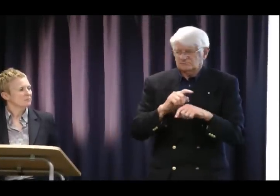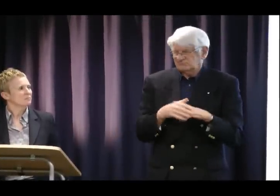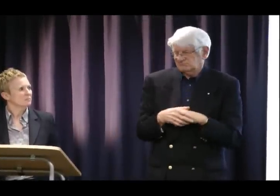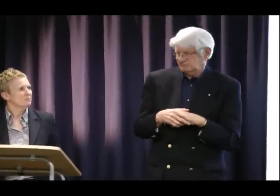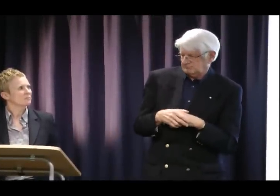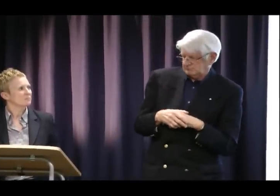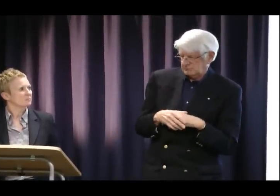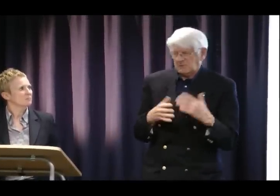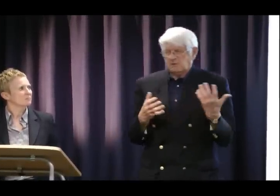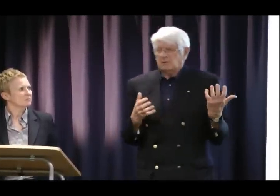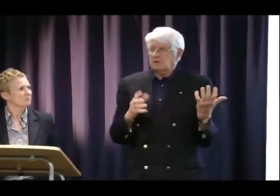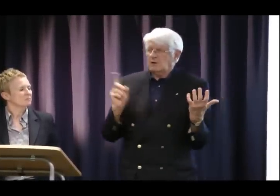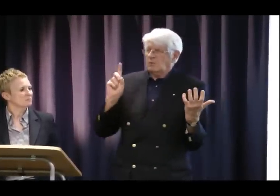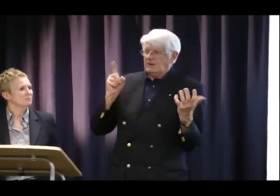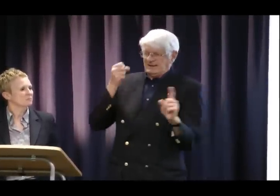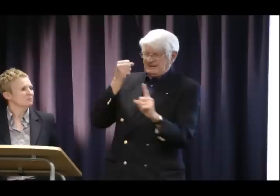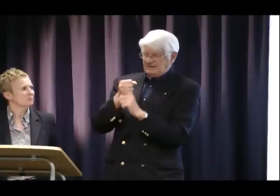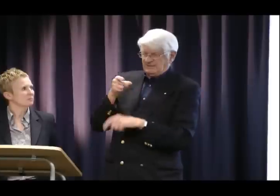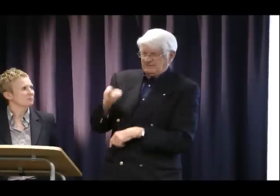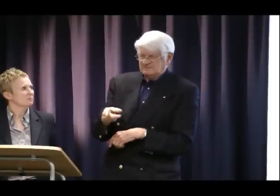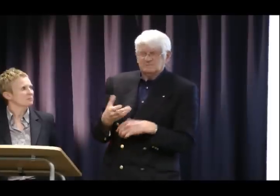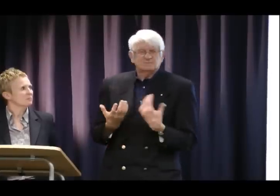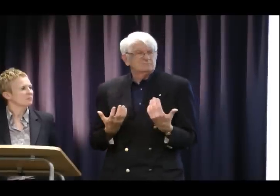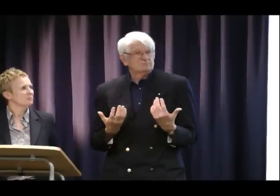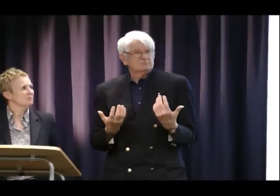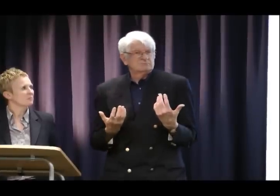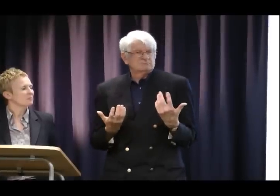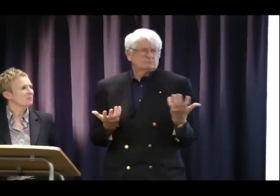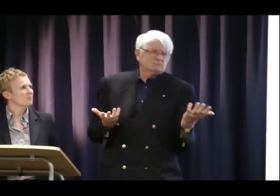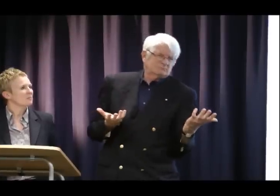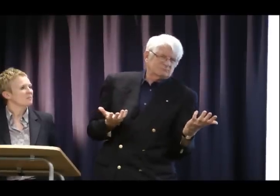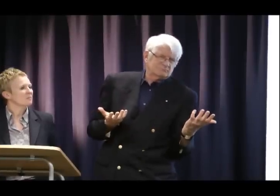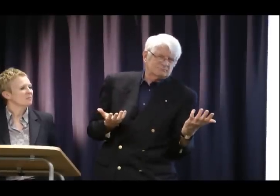not right. Things have changed.